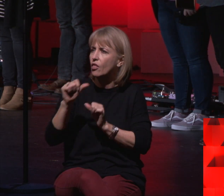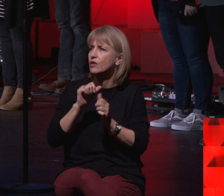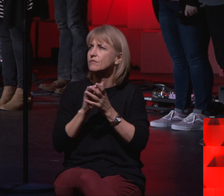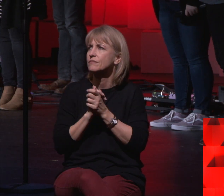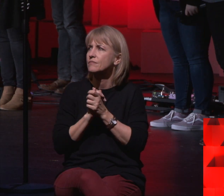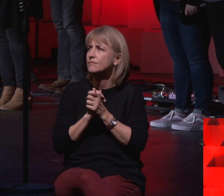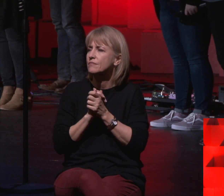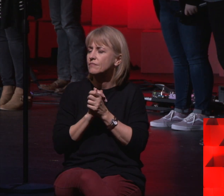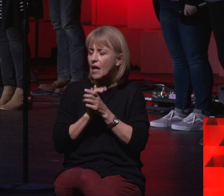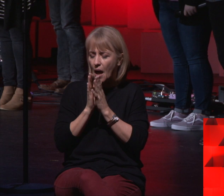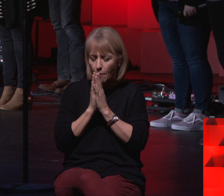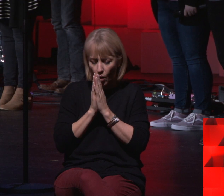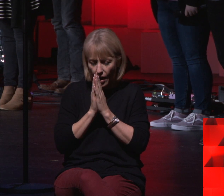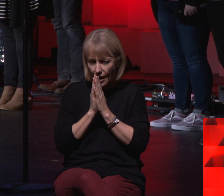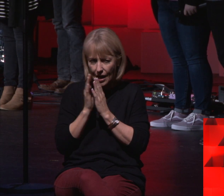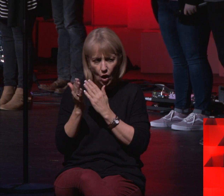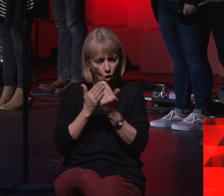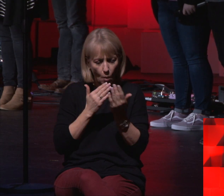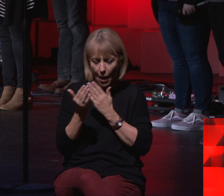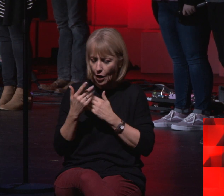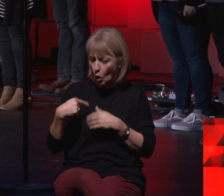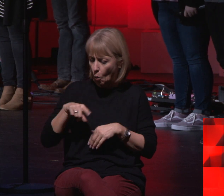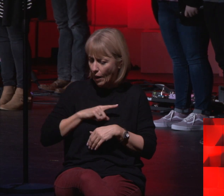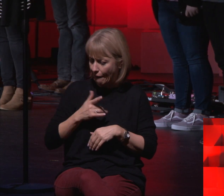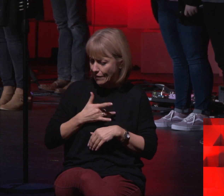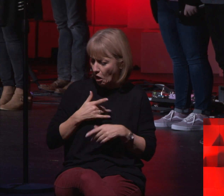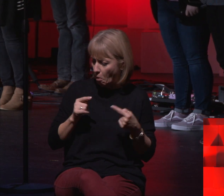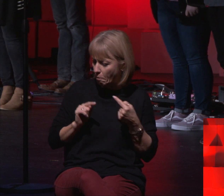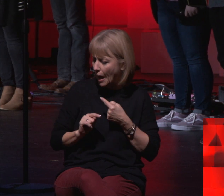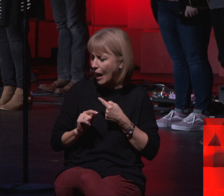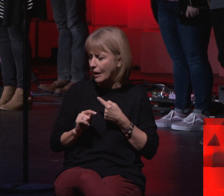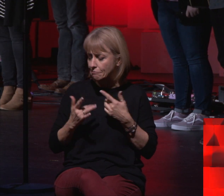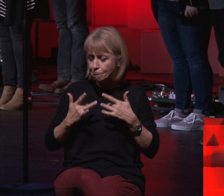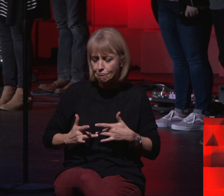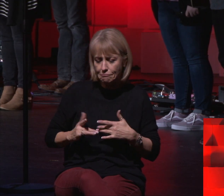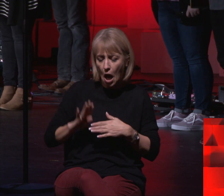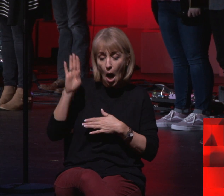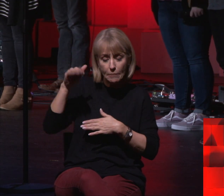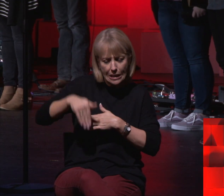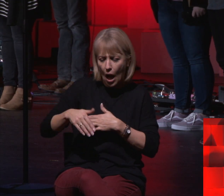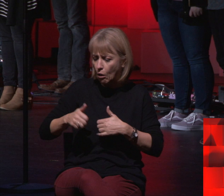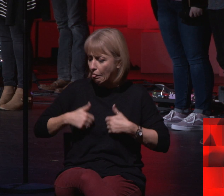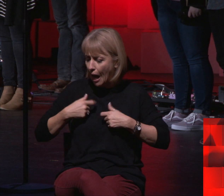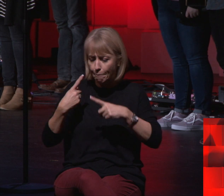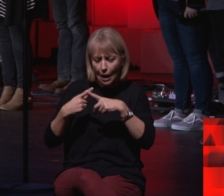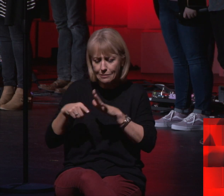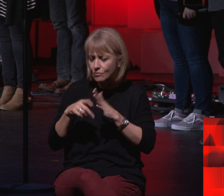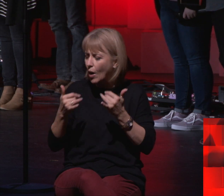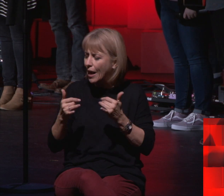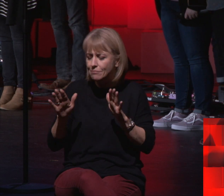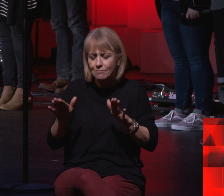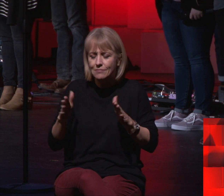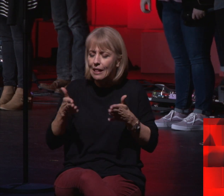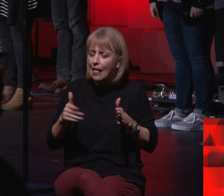Father, I pray that all of us, no matter if we're hurting or we're doing great in a season of life, but we'd each be moved with compassion to